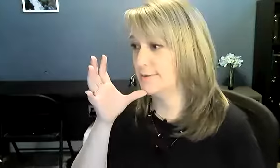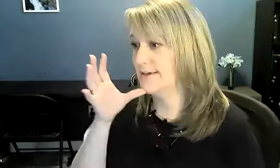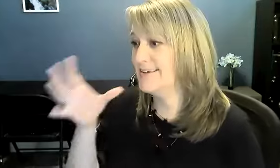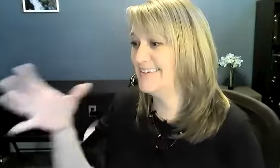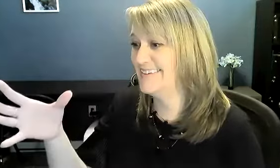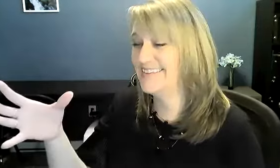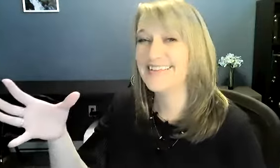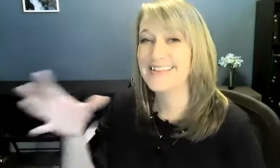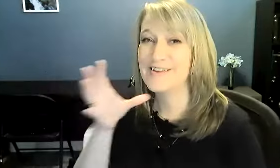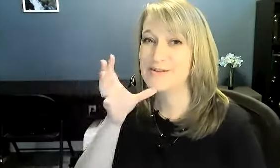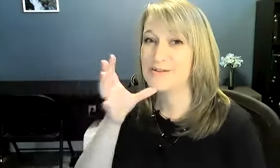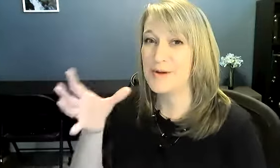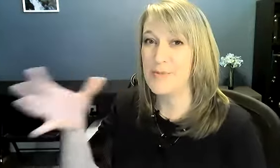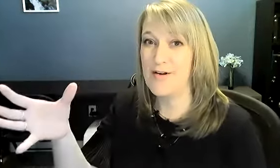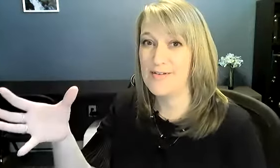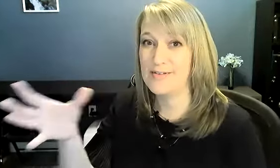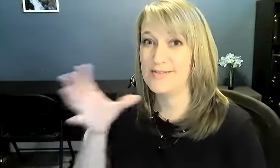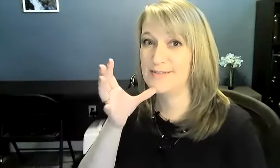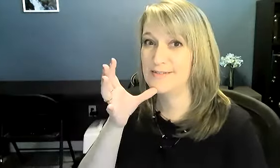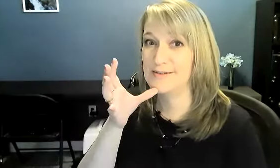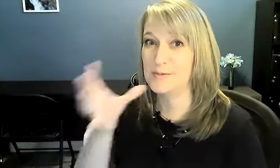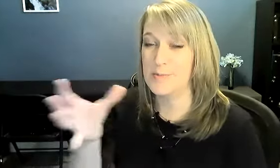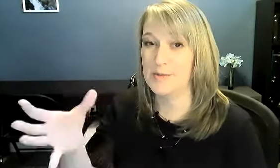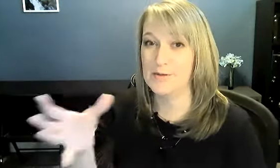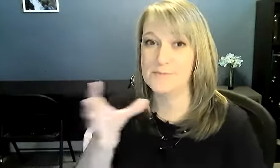okay? Grandma, grandmother.